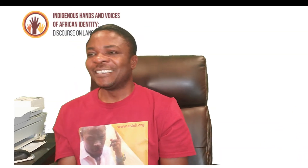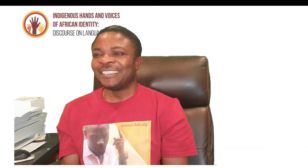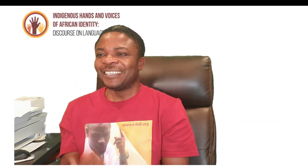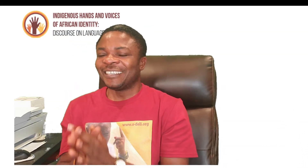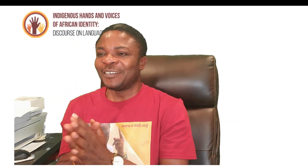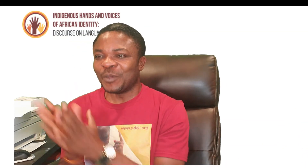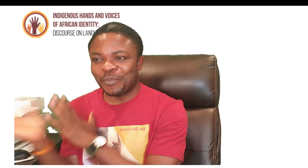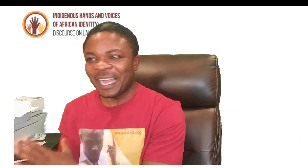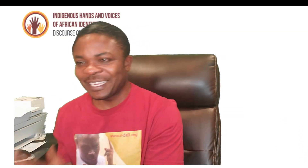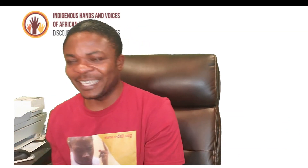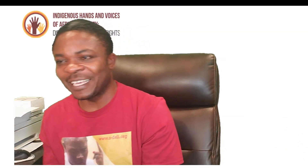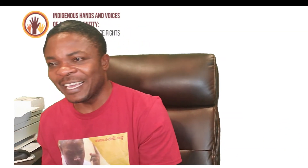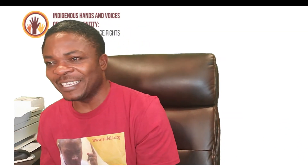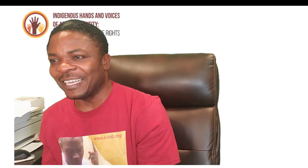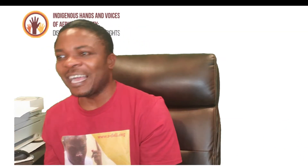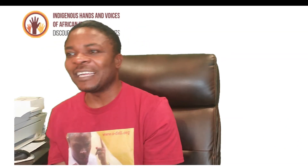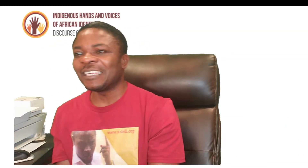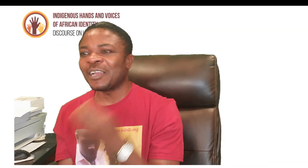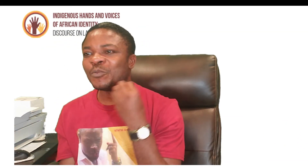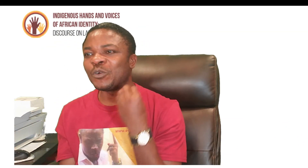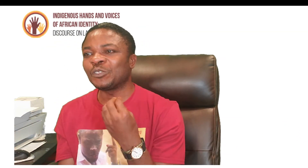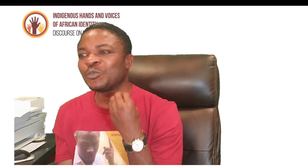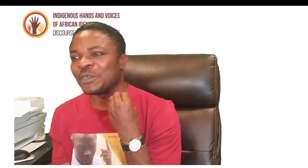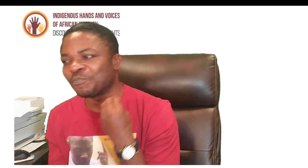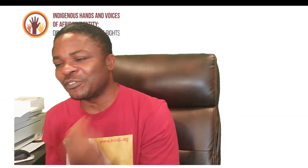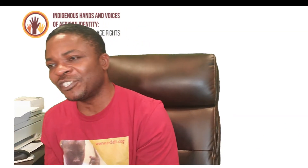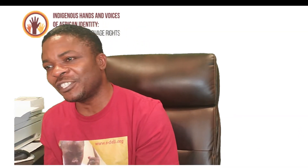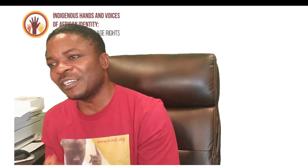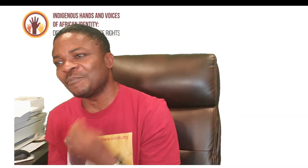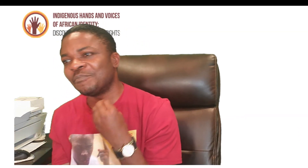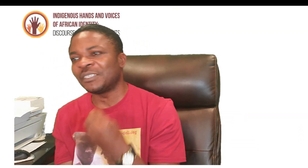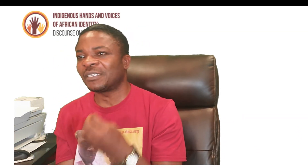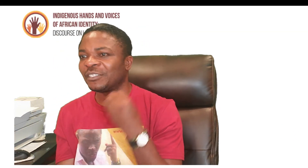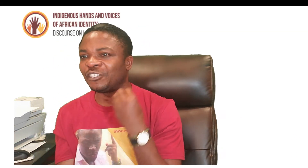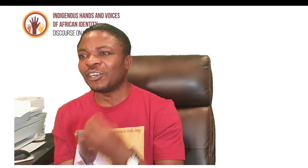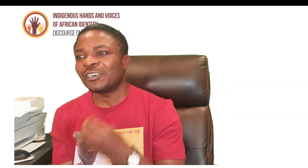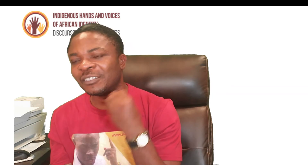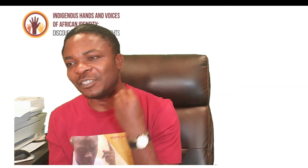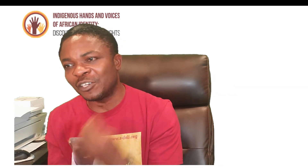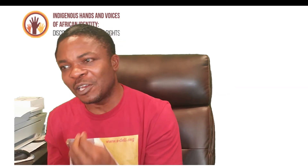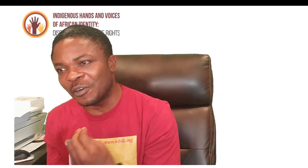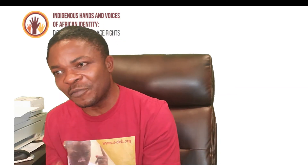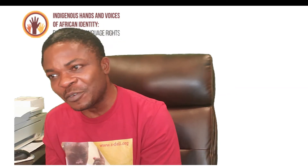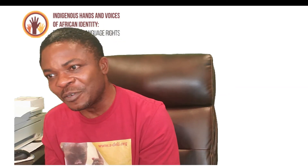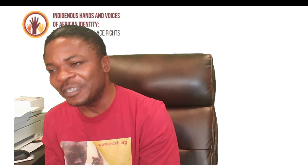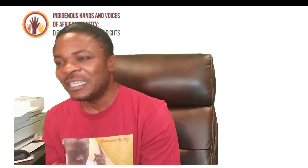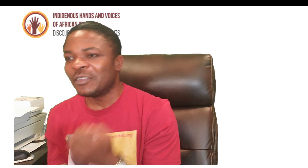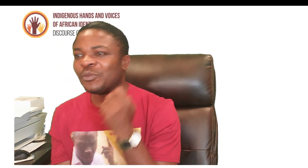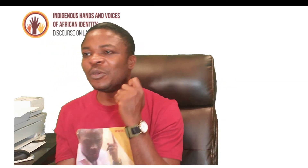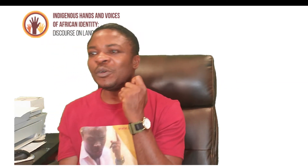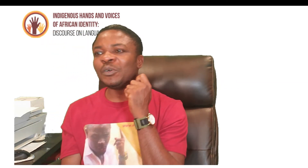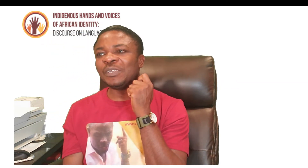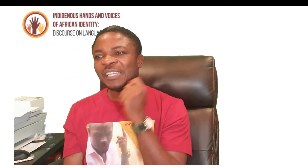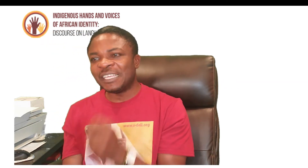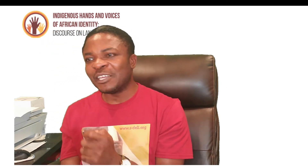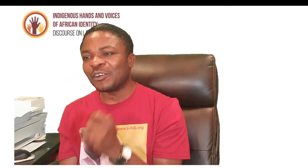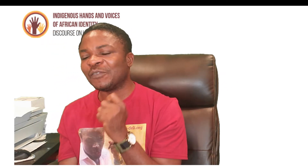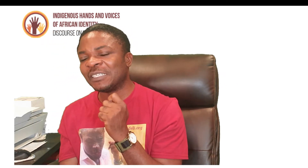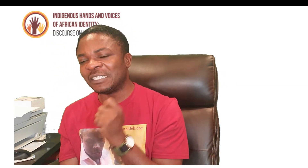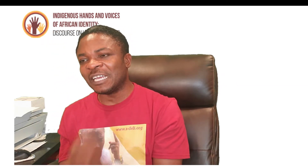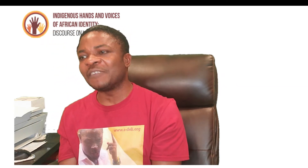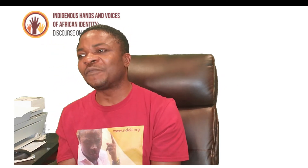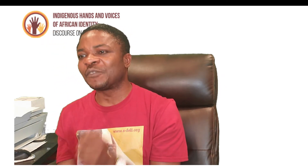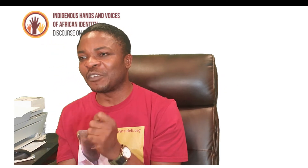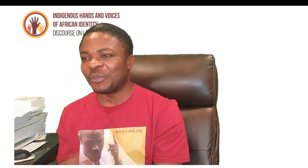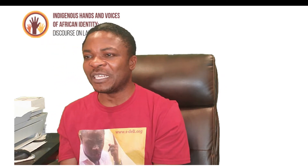Okay, we're back again, and I want to appreciate Mr. John Ndlovu, the leader